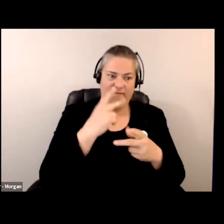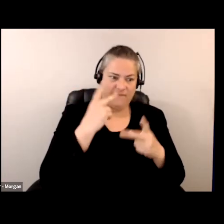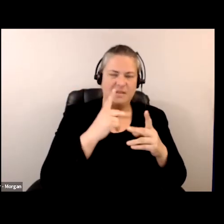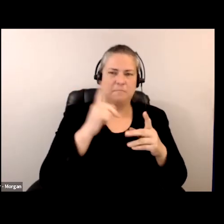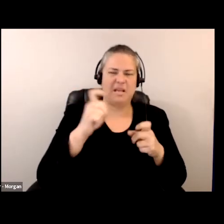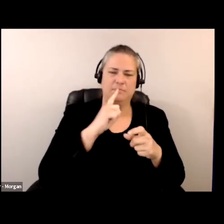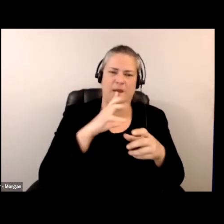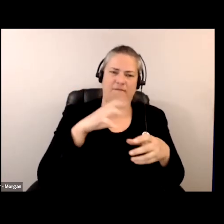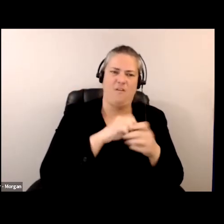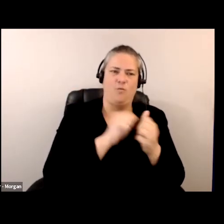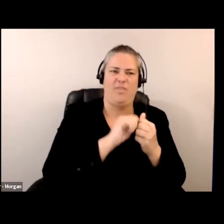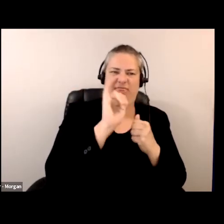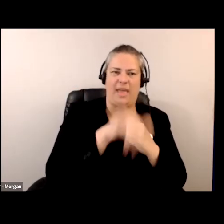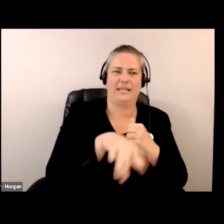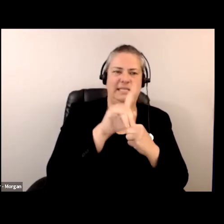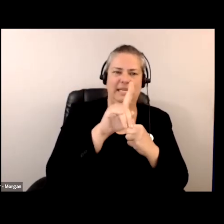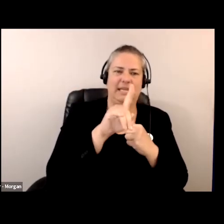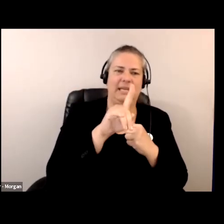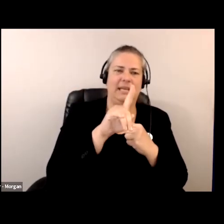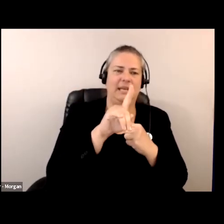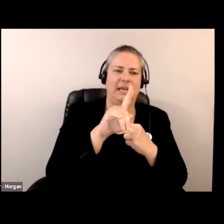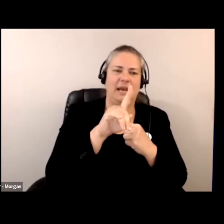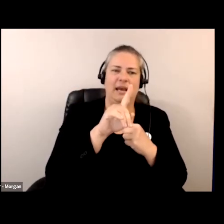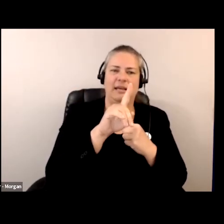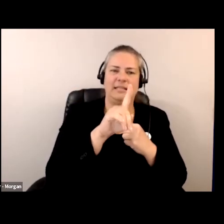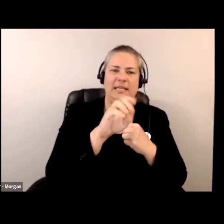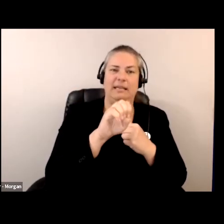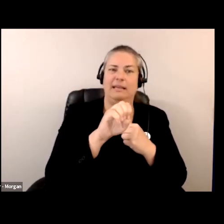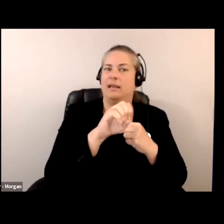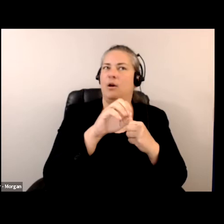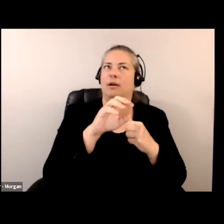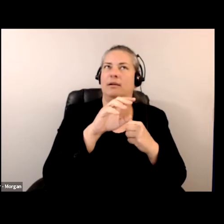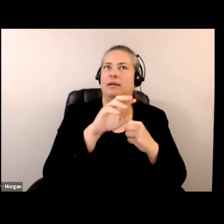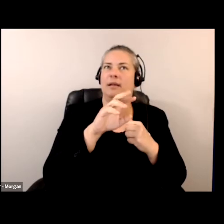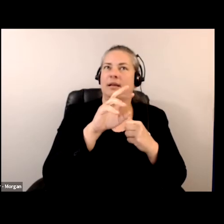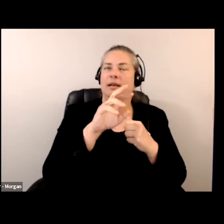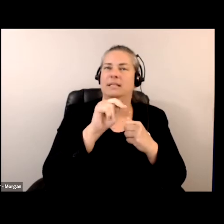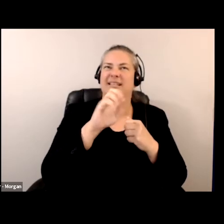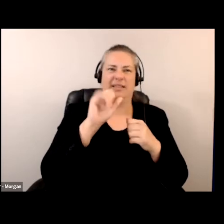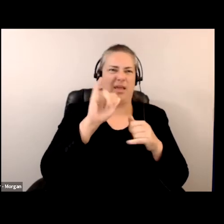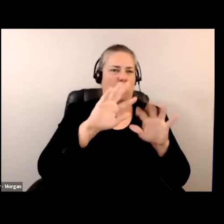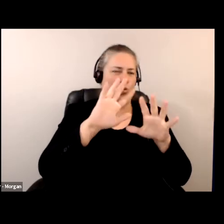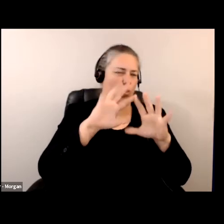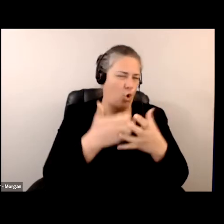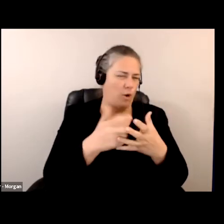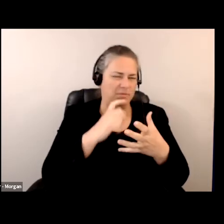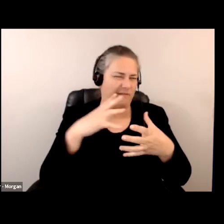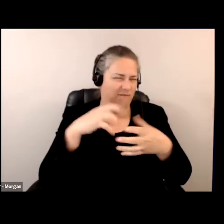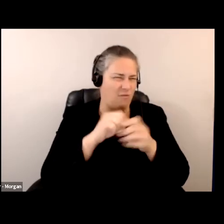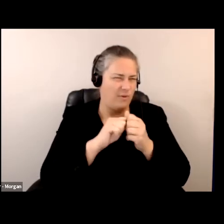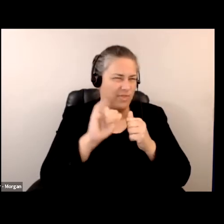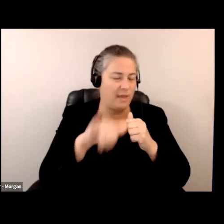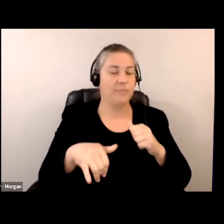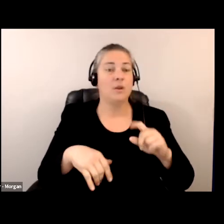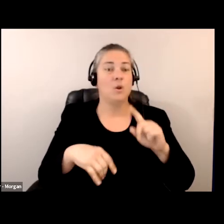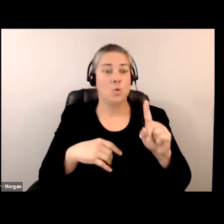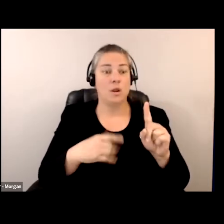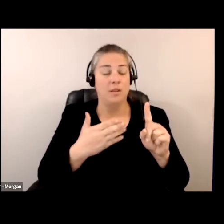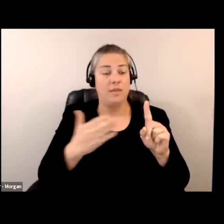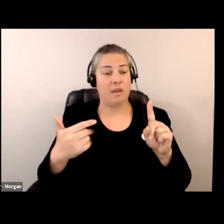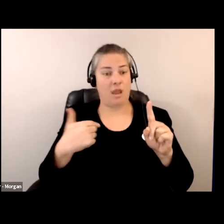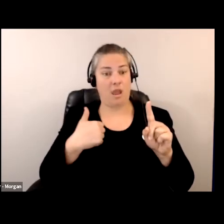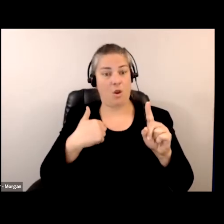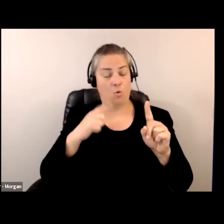world. Now, at this point, I'm going to attempt one of those very